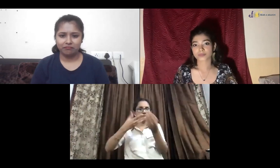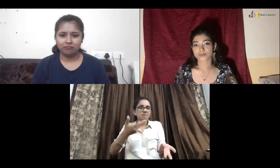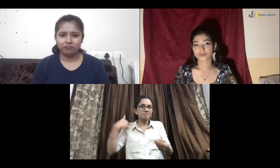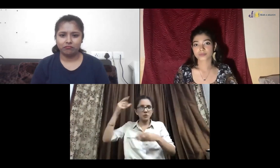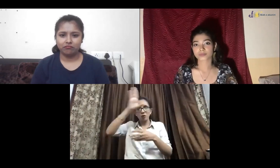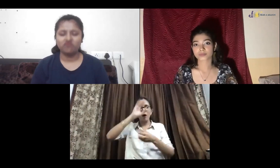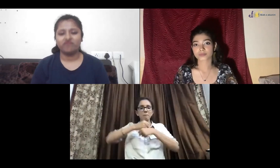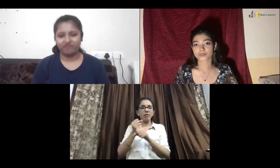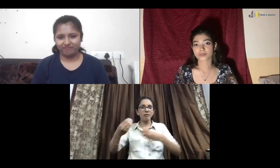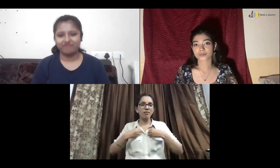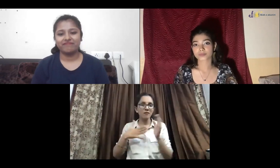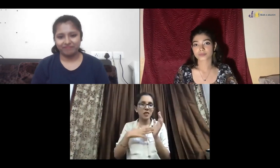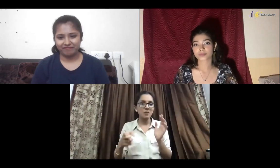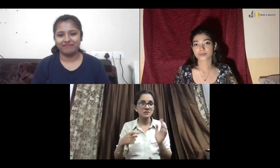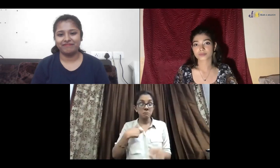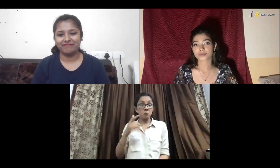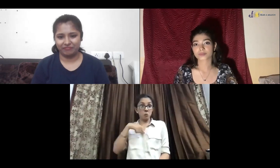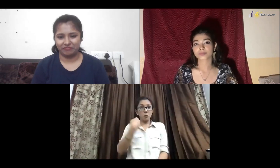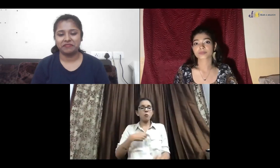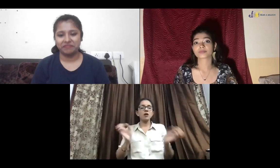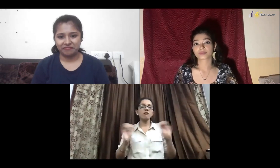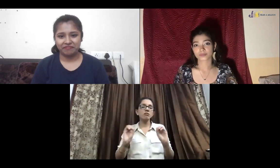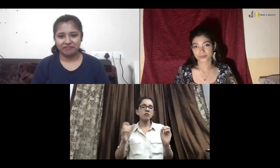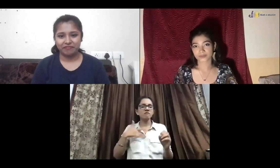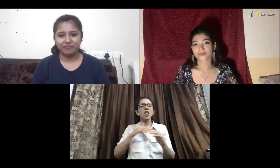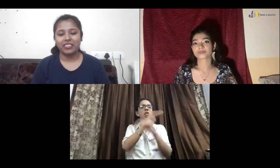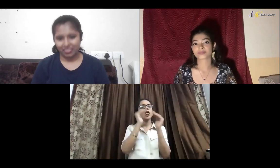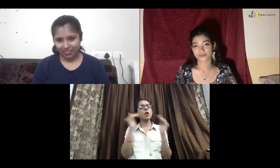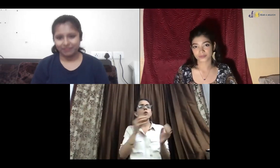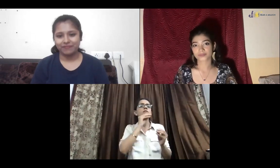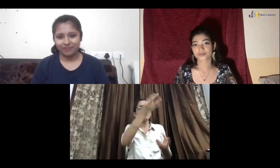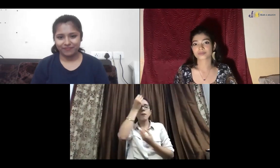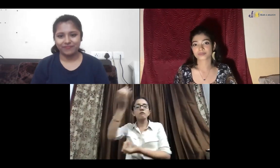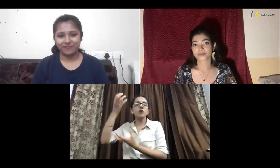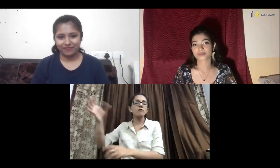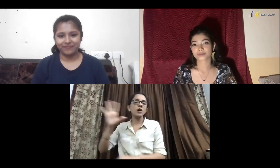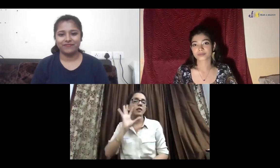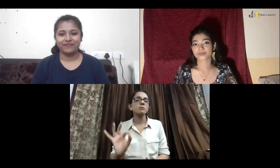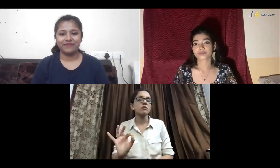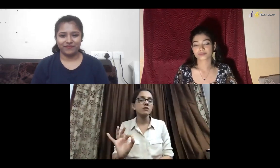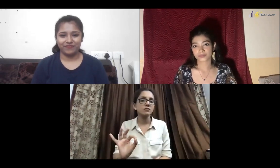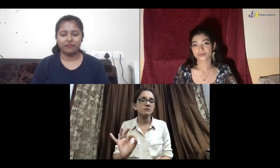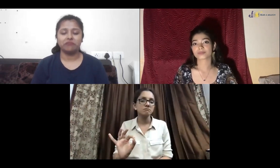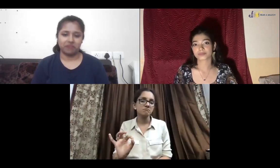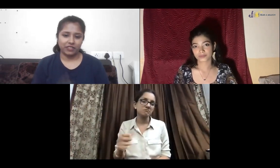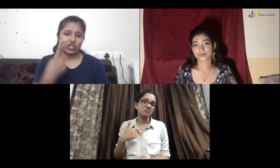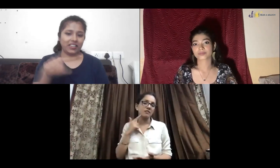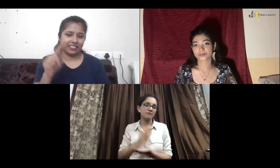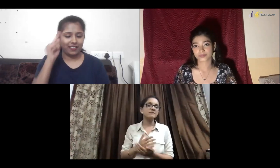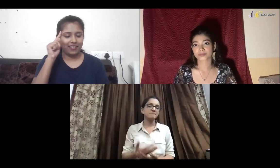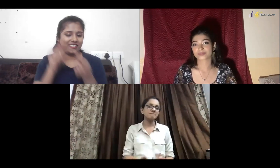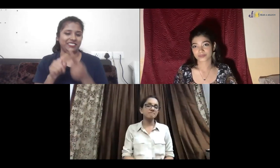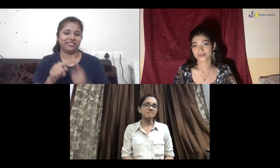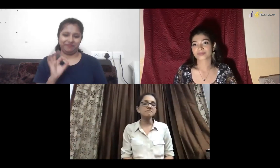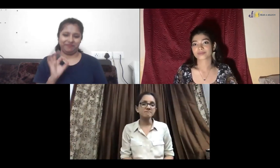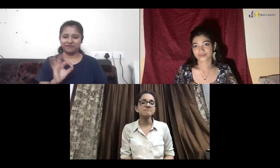menstruation, did we make that thing? No, it's a God thing, correct? God has given us. So it's important that everyone